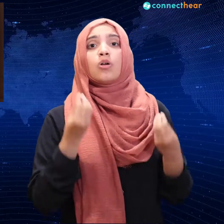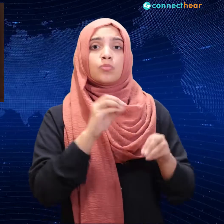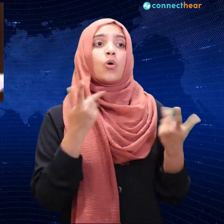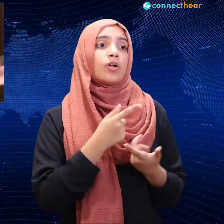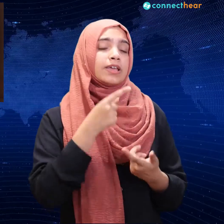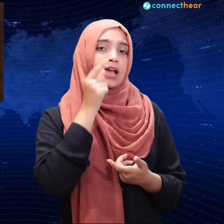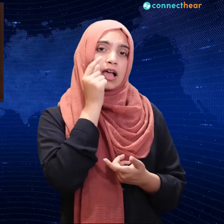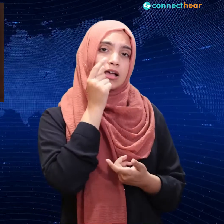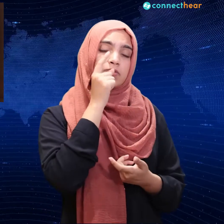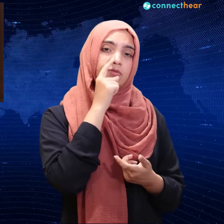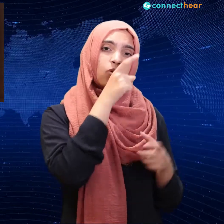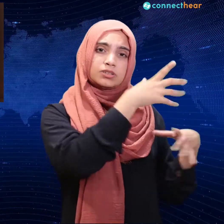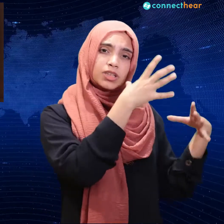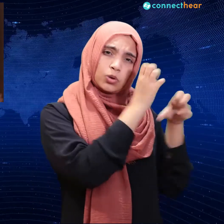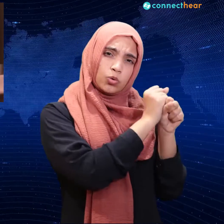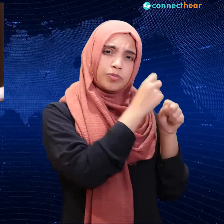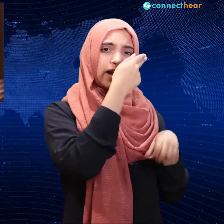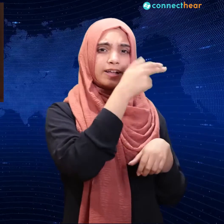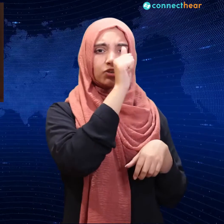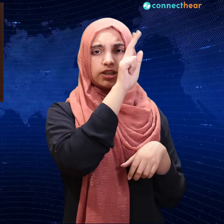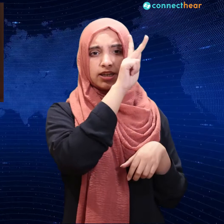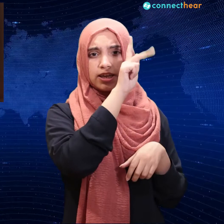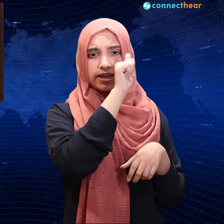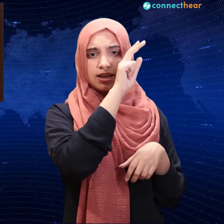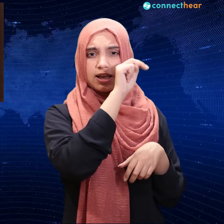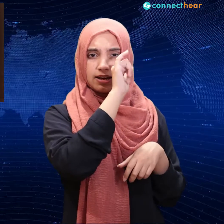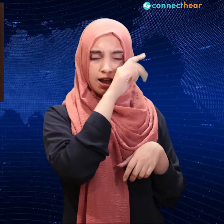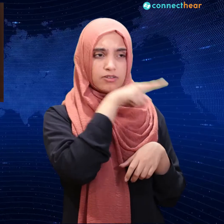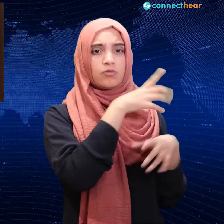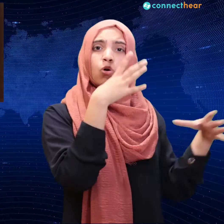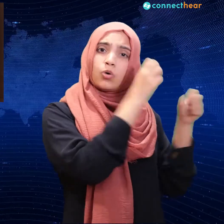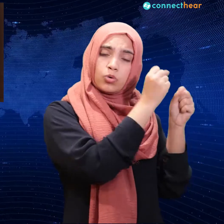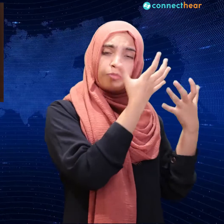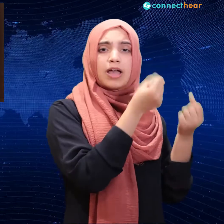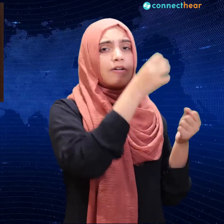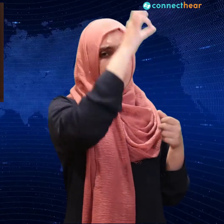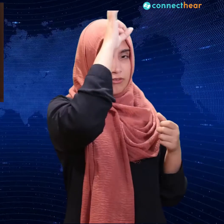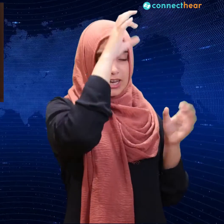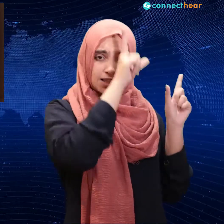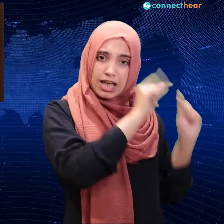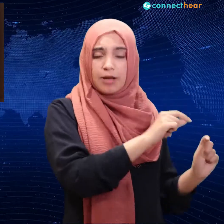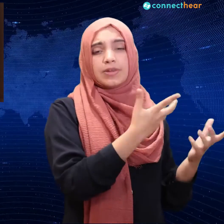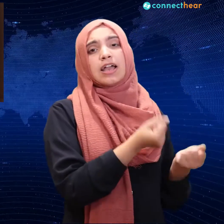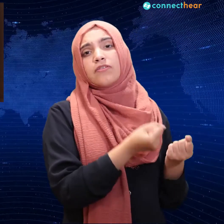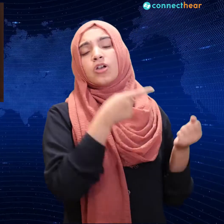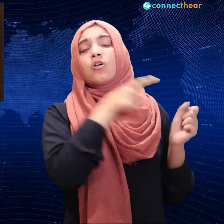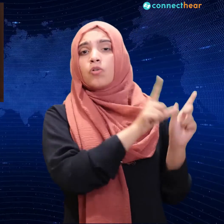Haqqani tribe is in Afghanistan. It's a tribe there. Some of the Haqqani